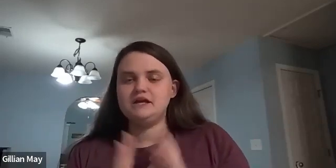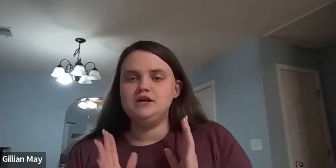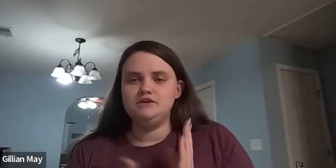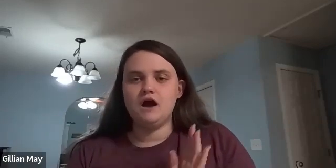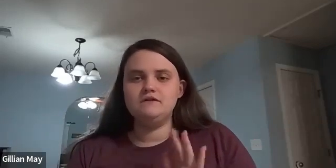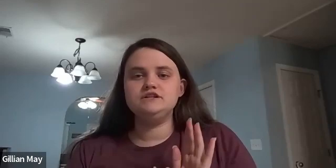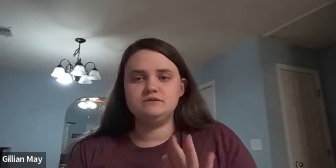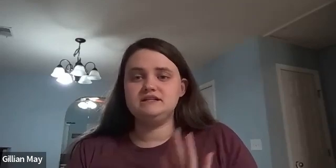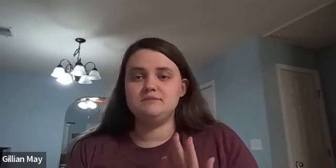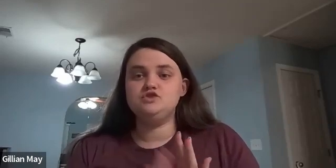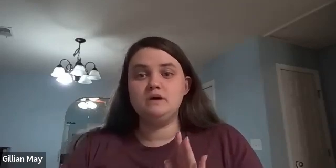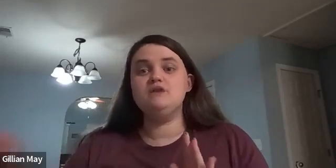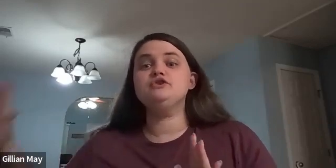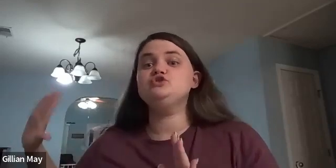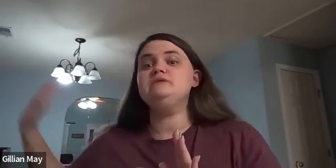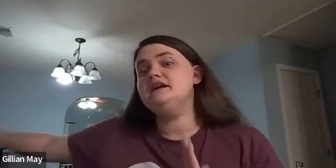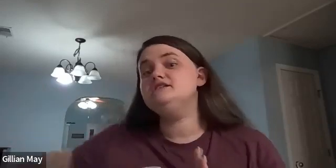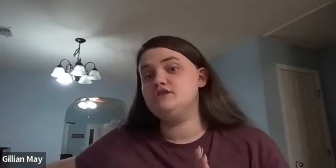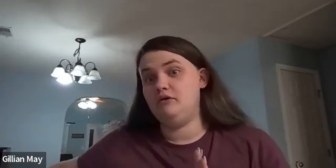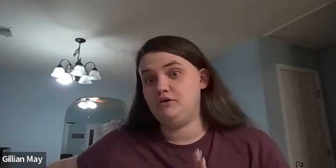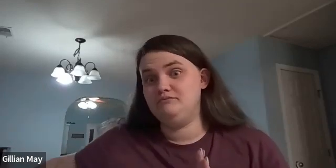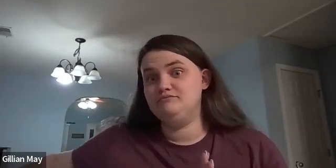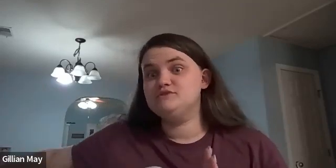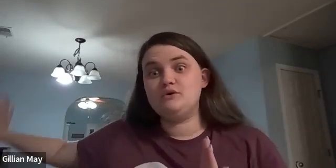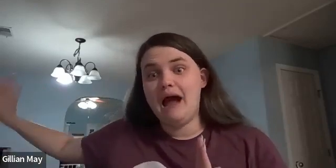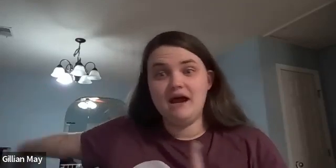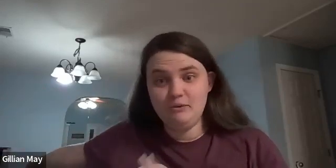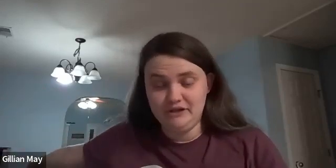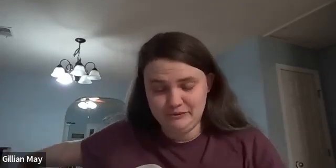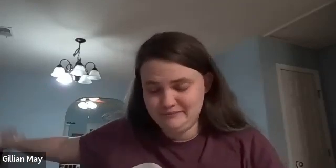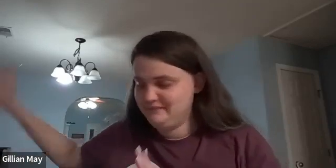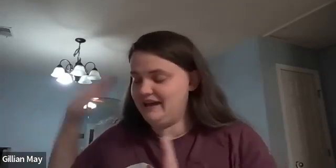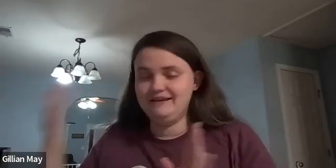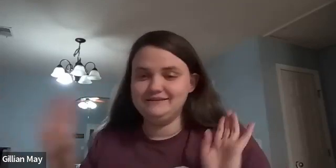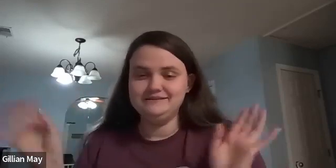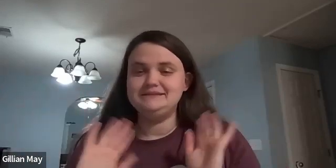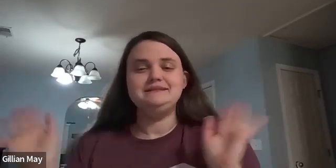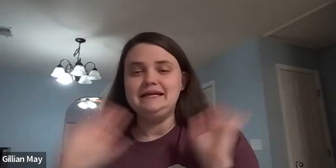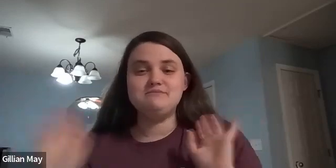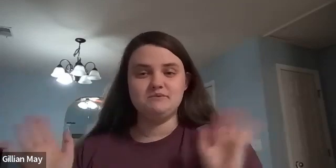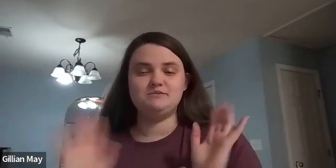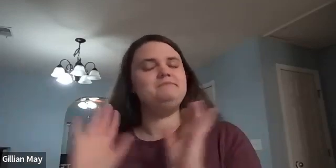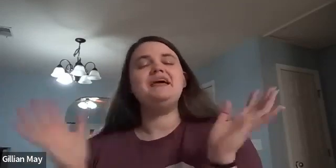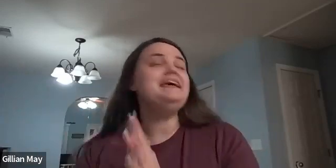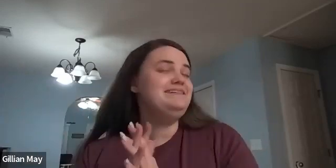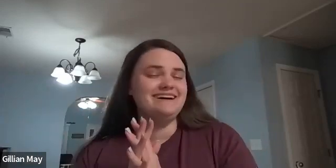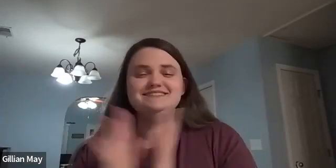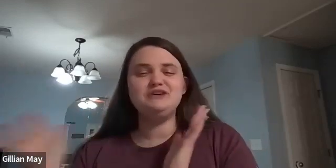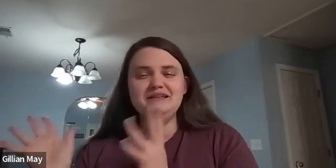like, he's gone over it 20 times. You went over it to get into that room. So I'm not helping you. Like, he's a mama's boy. Anyways, totally not